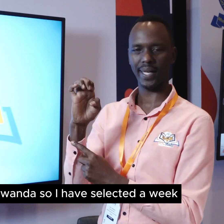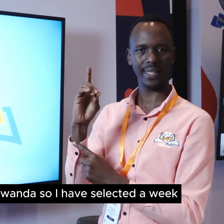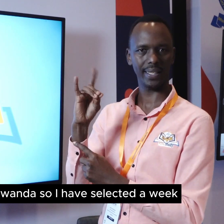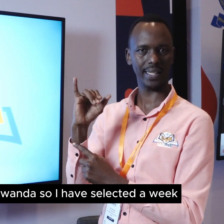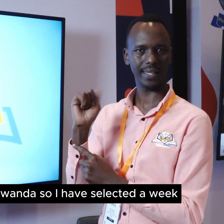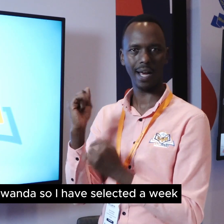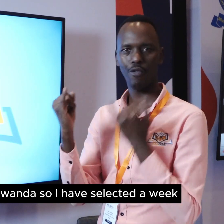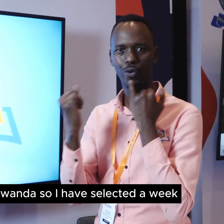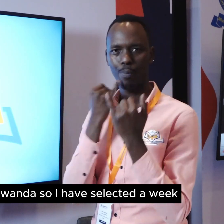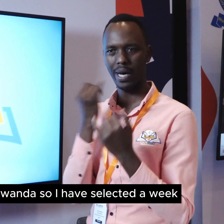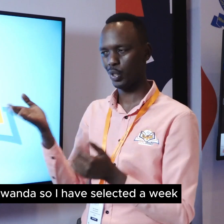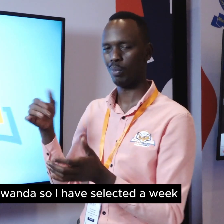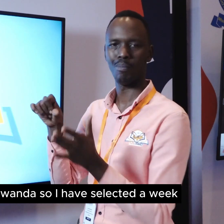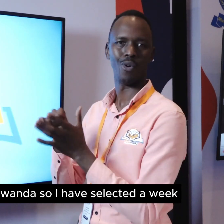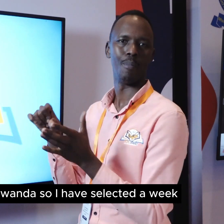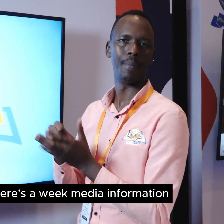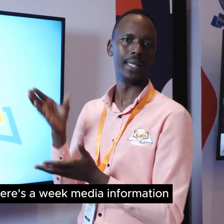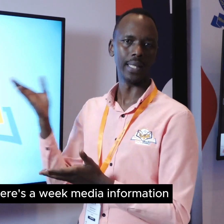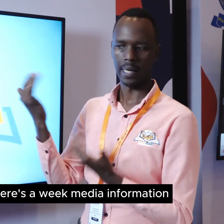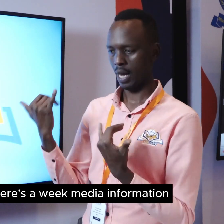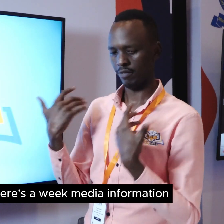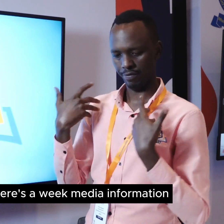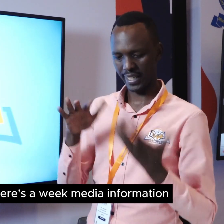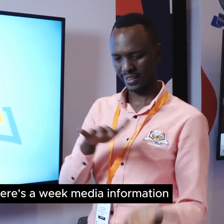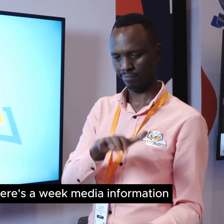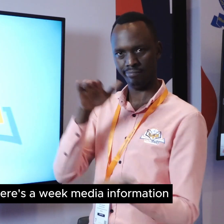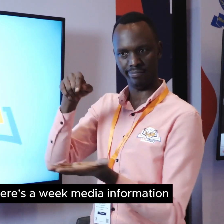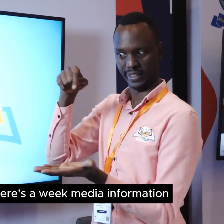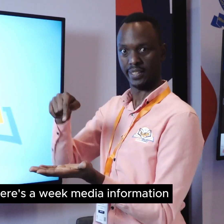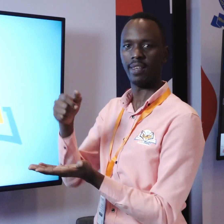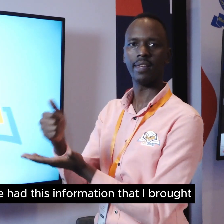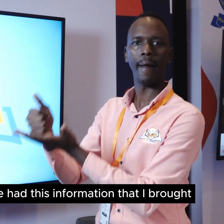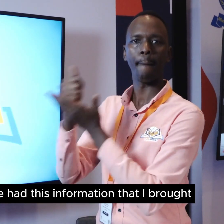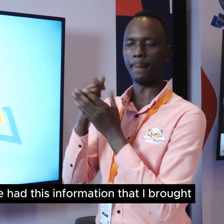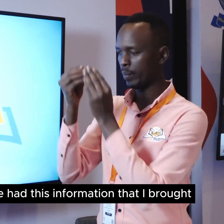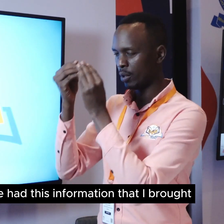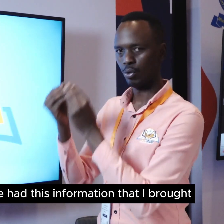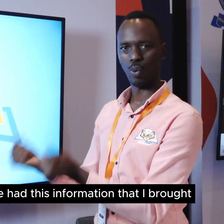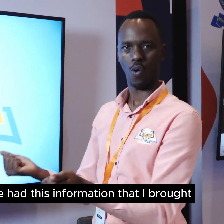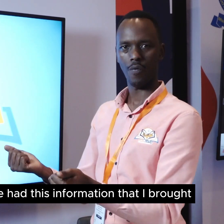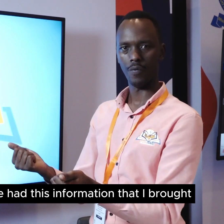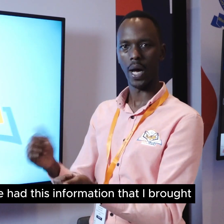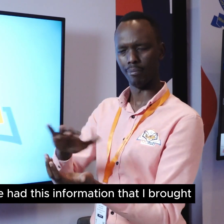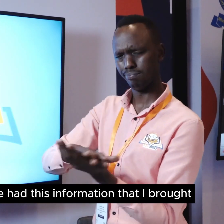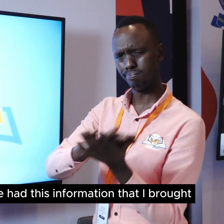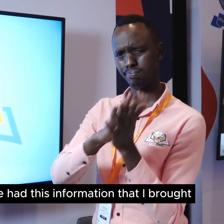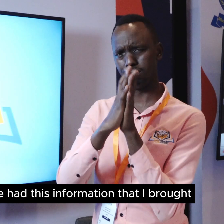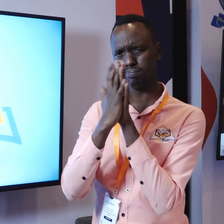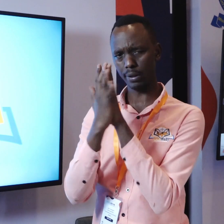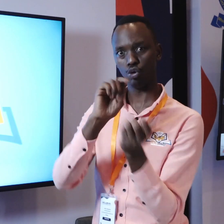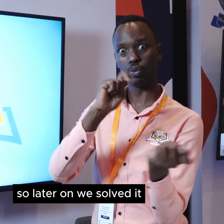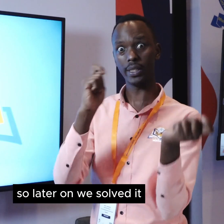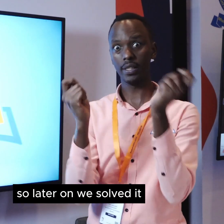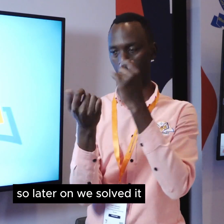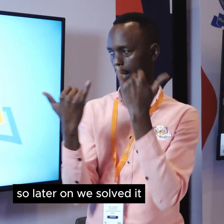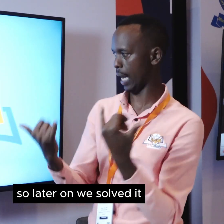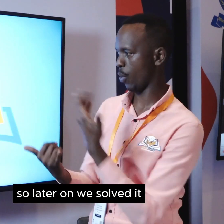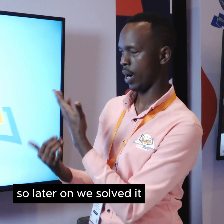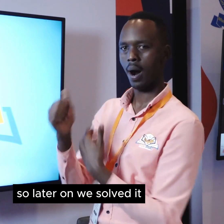have selected there's a weak media information, but we had this information that I brought. So later on we solved it,